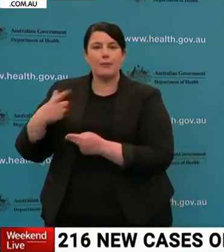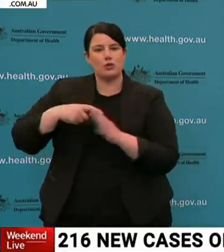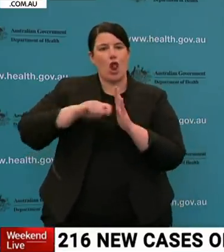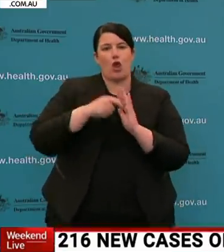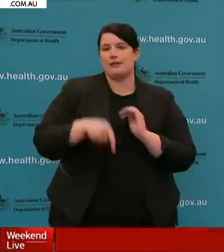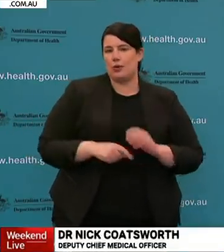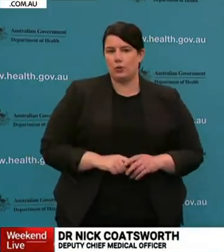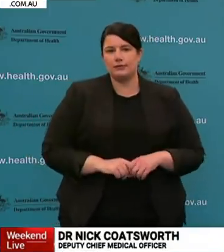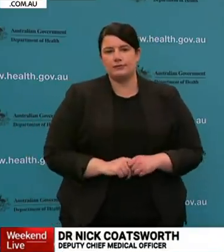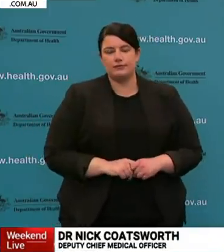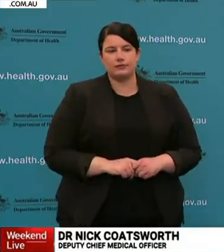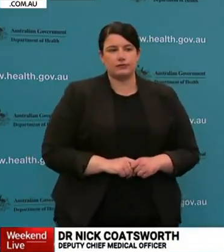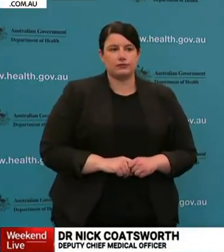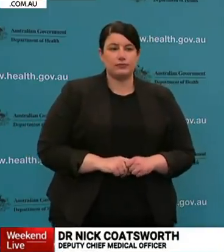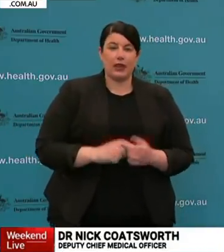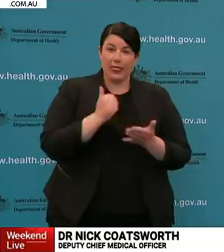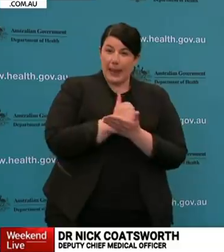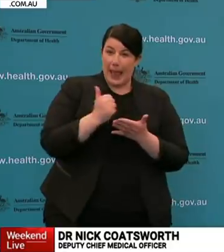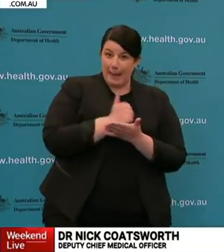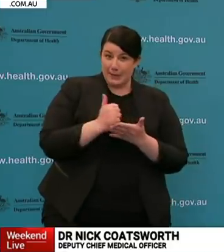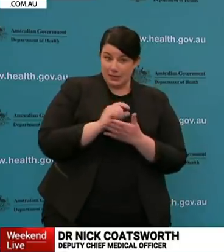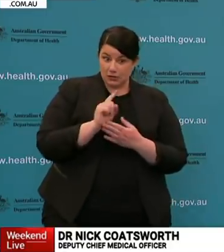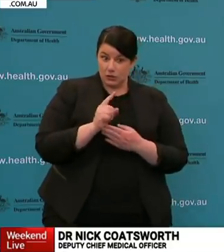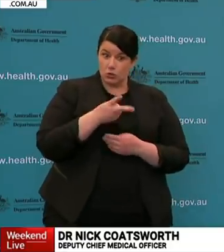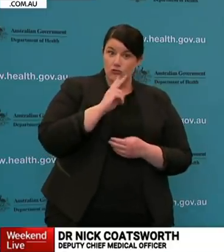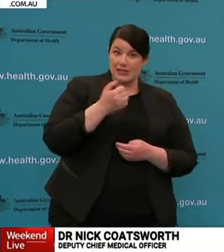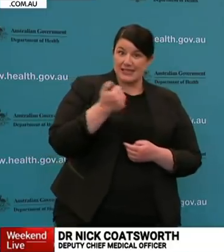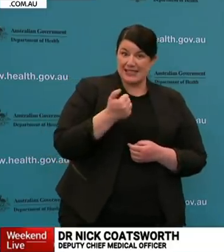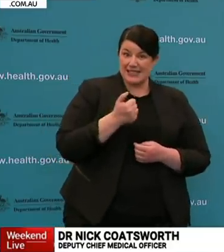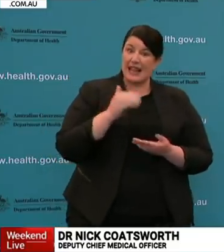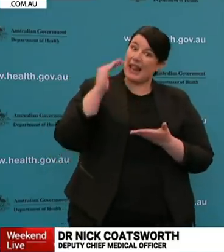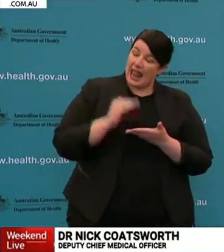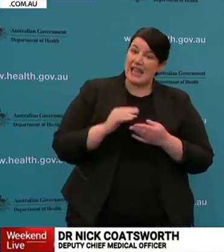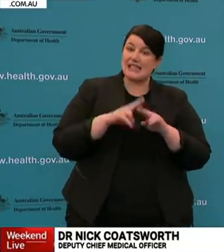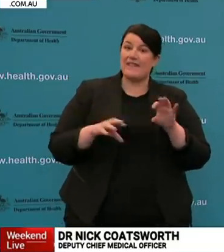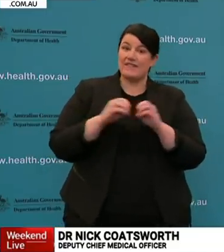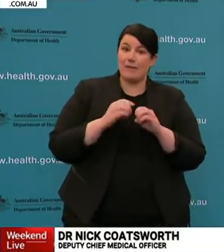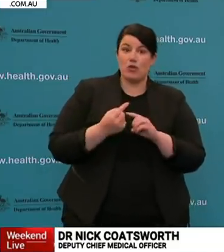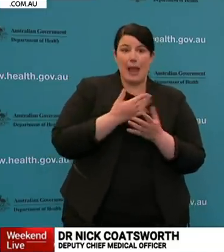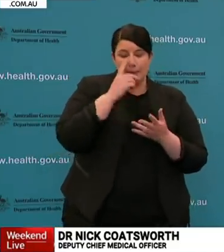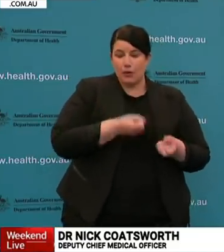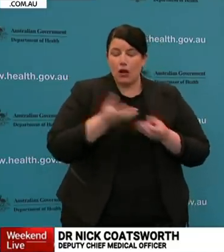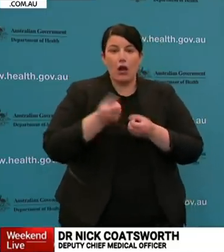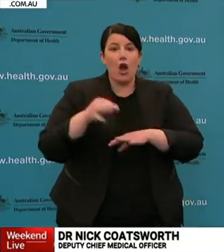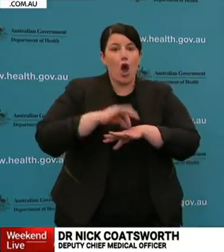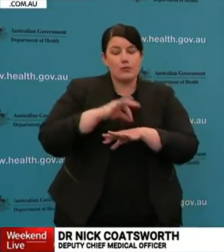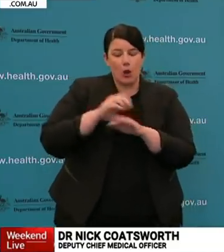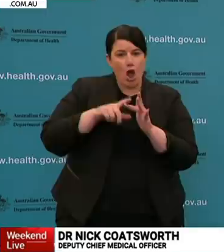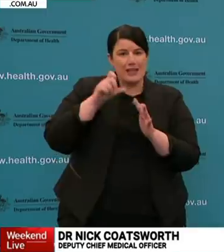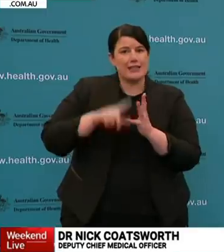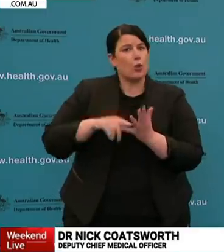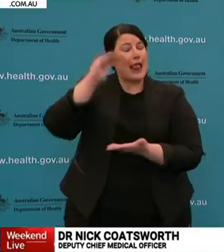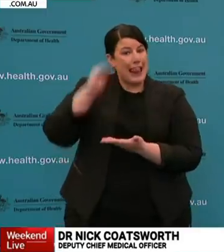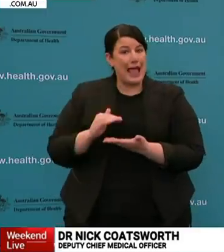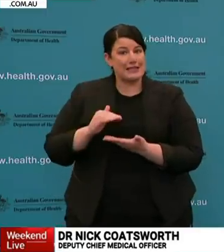we're seeing, they're actually a little bit less than we saw in February and March in terms of the hospitalisations and the intensive care